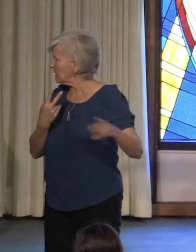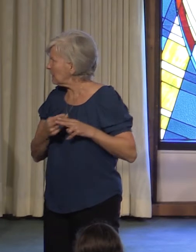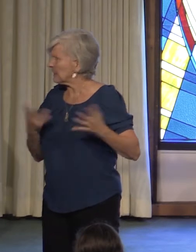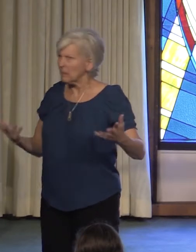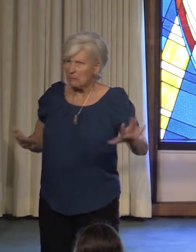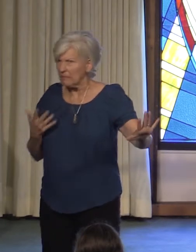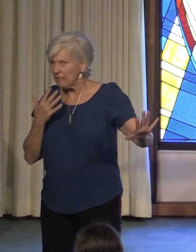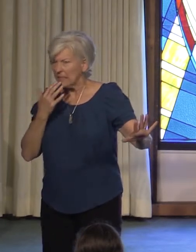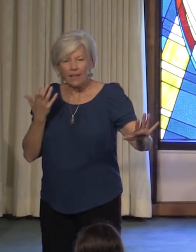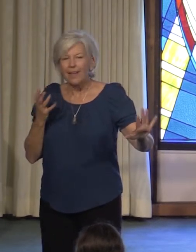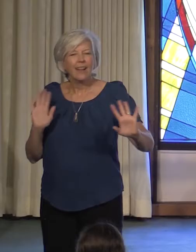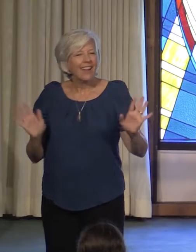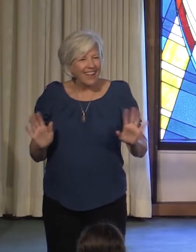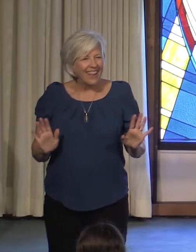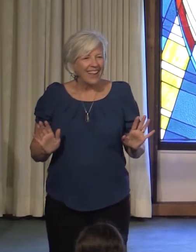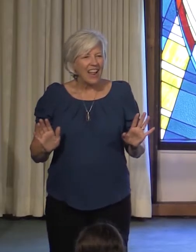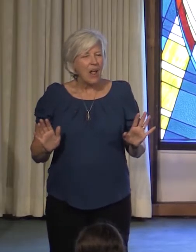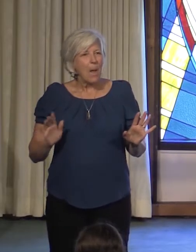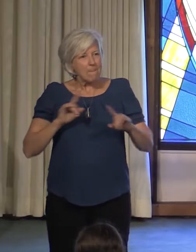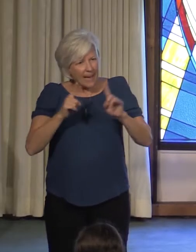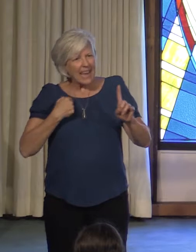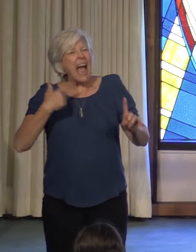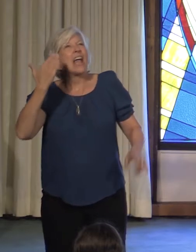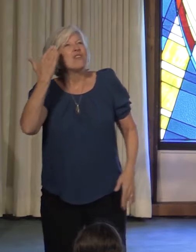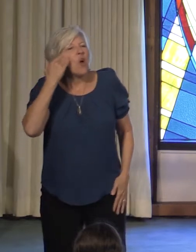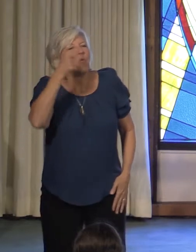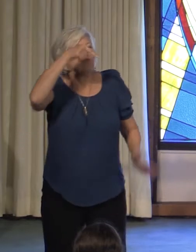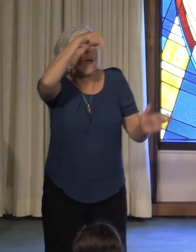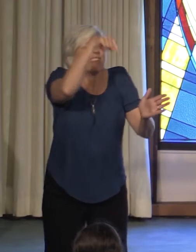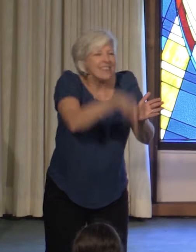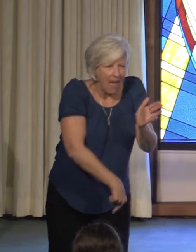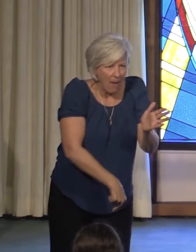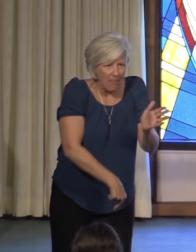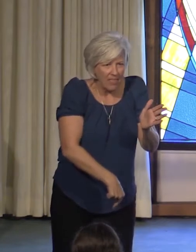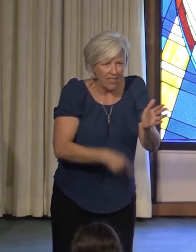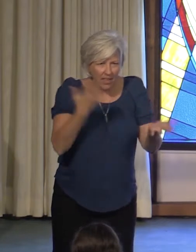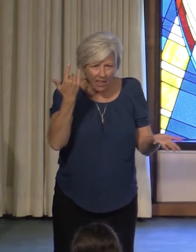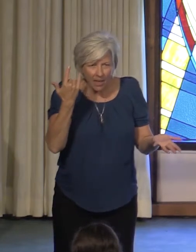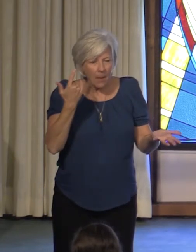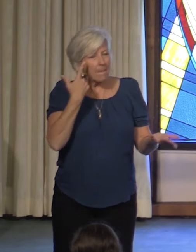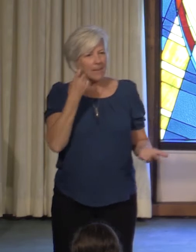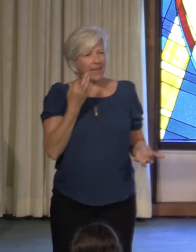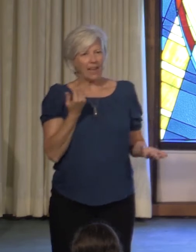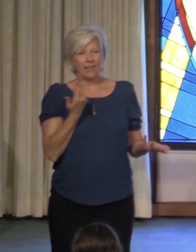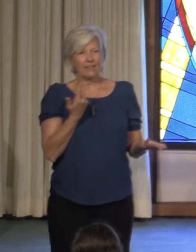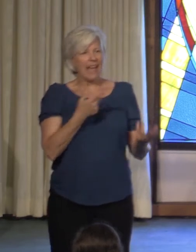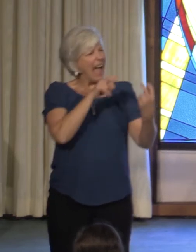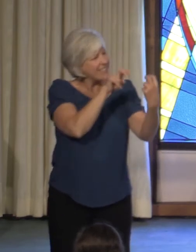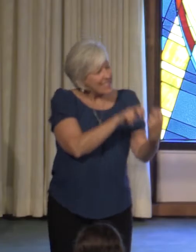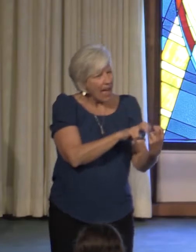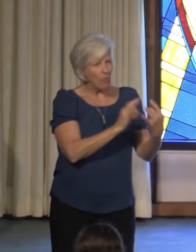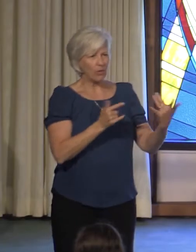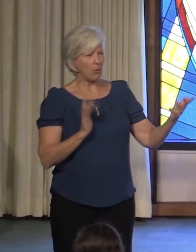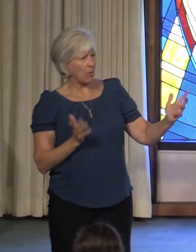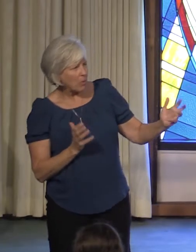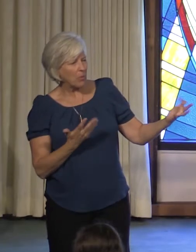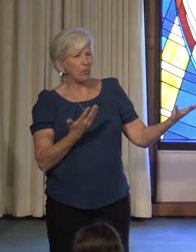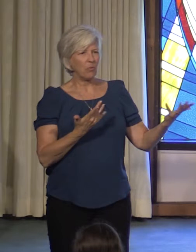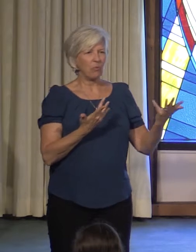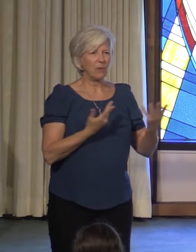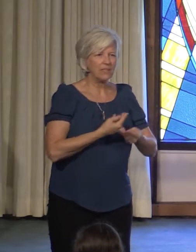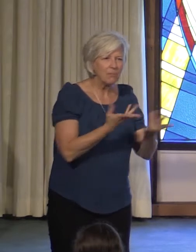name? Right? But I know you at depth because I've sat with you, I've been with you for hours, we've done things